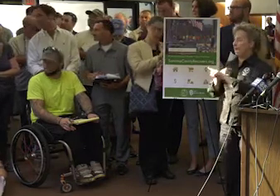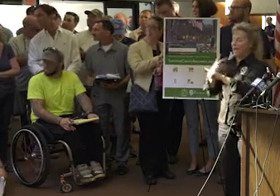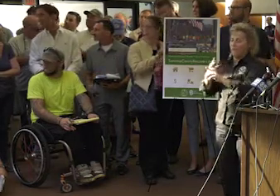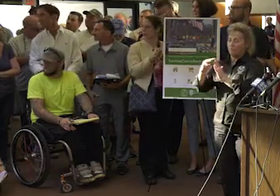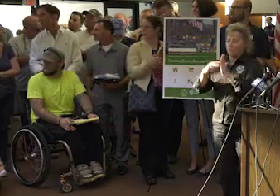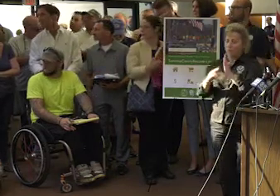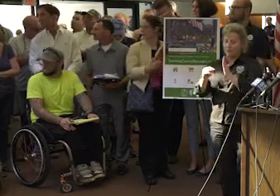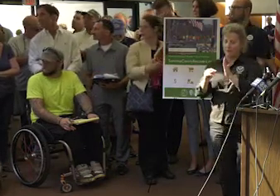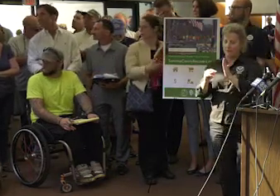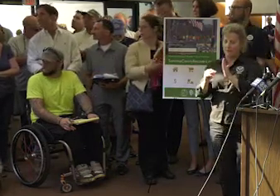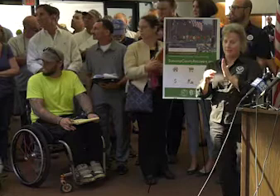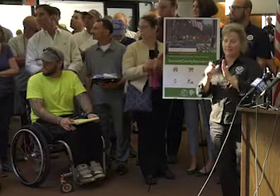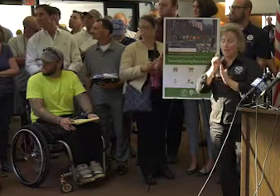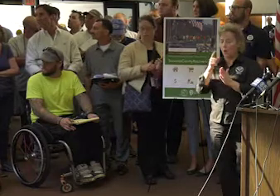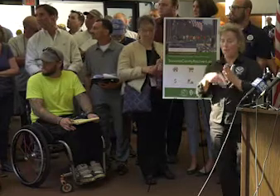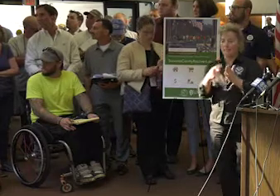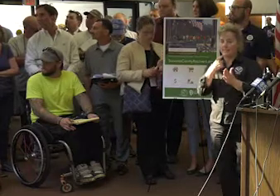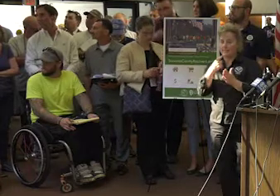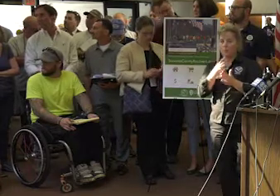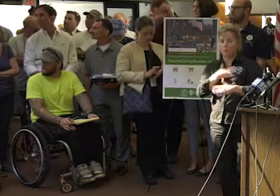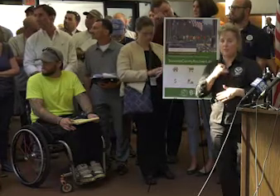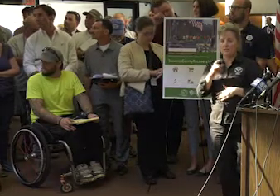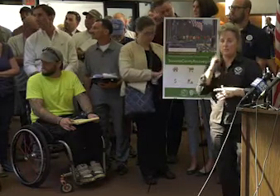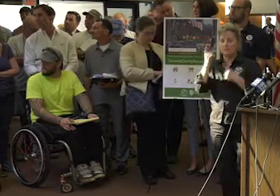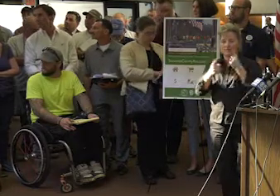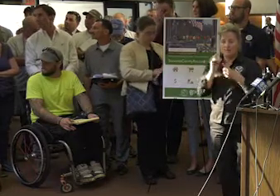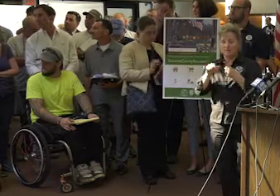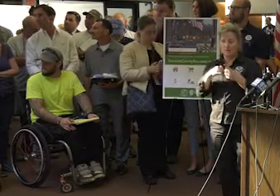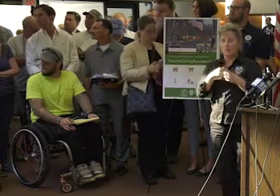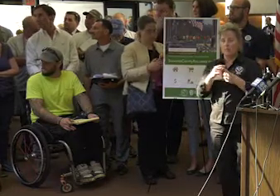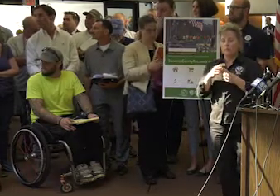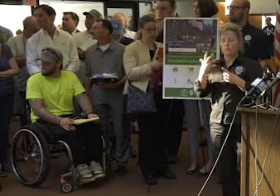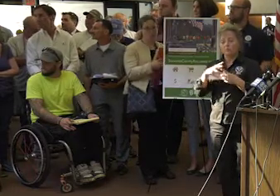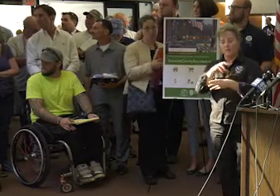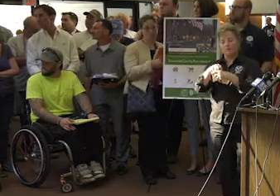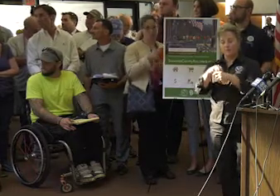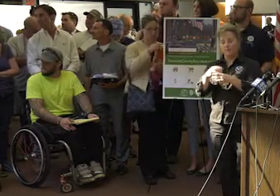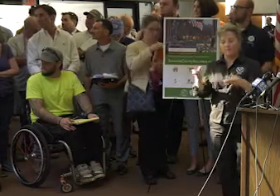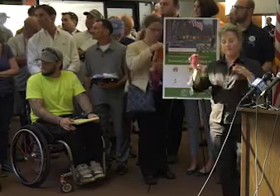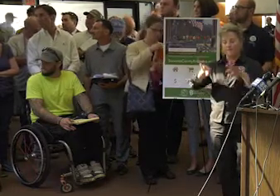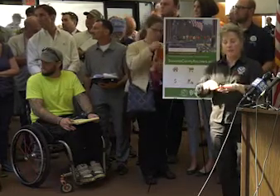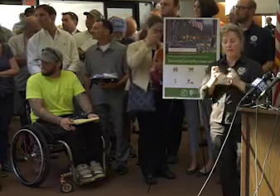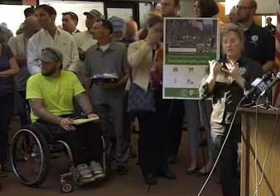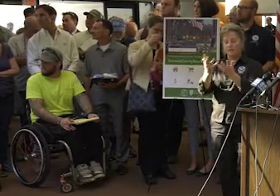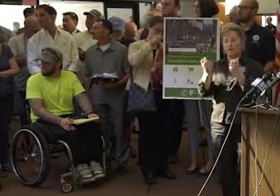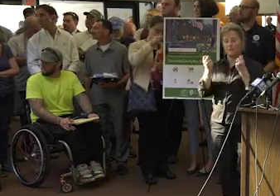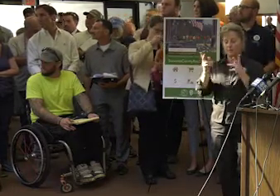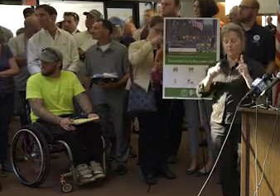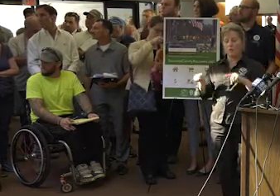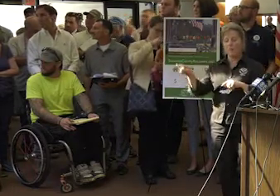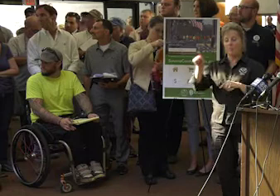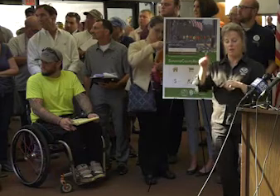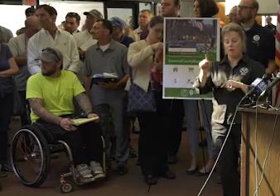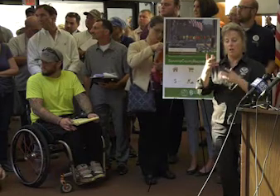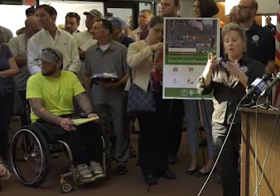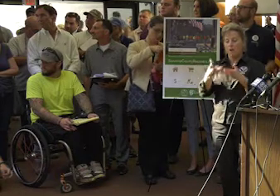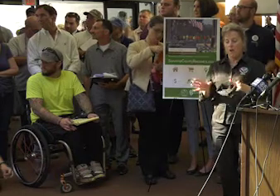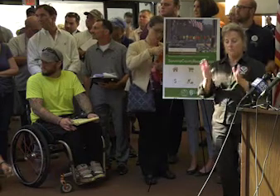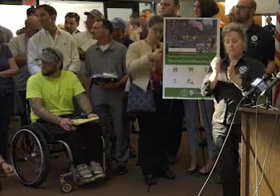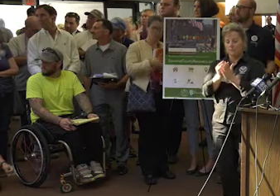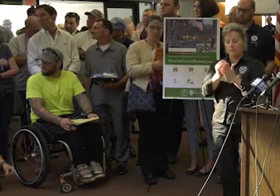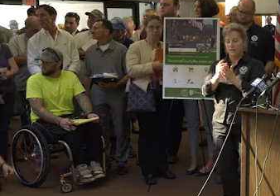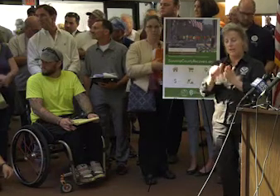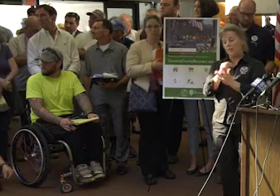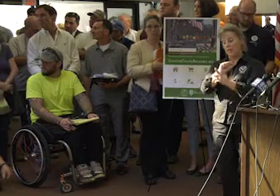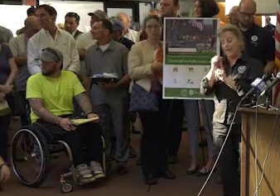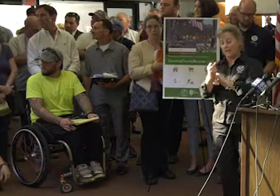it, not what it says. I would appreciate if y'all would consider it. I was very involved in the Valley Fire. A number of people over there lost some of their money. In